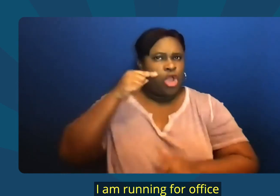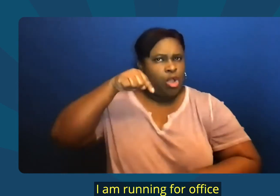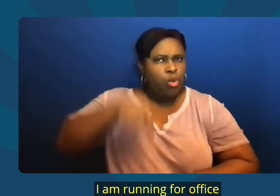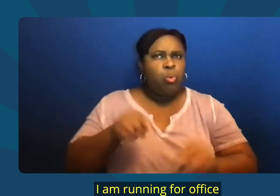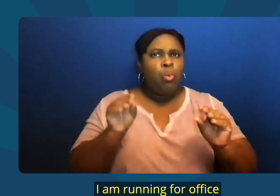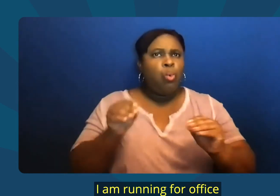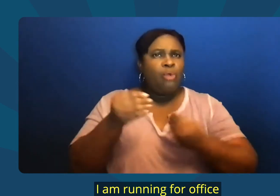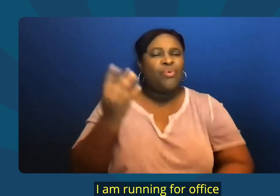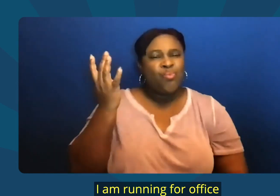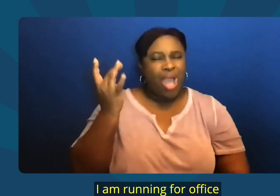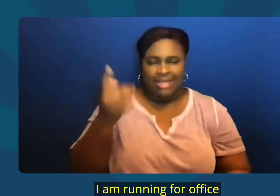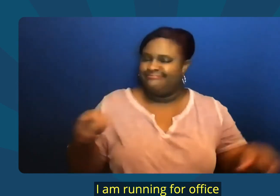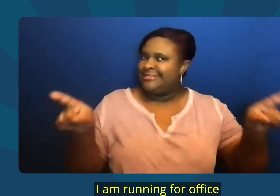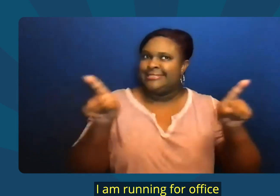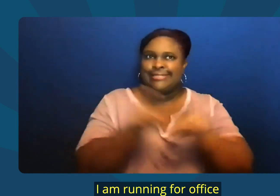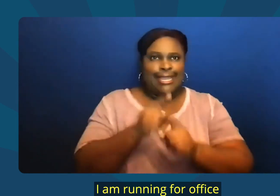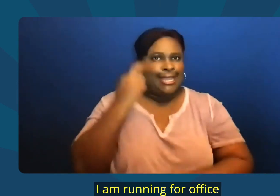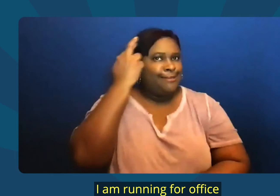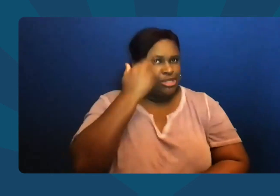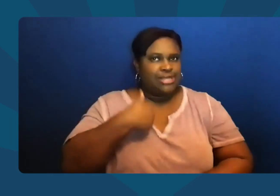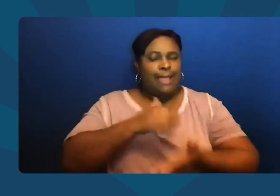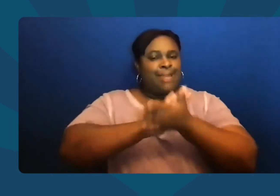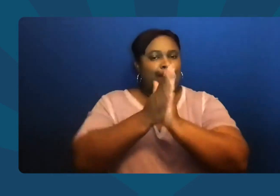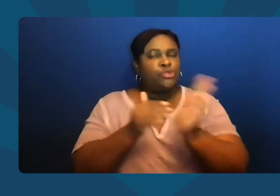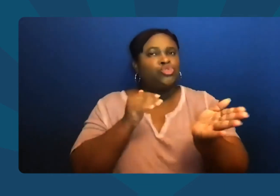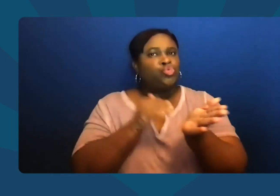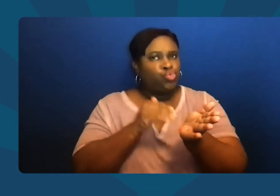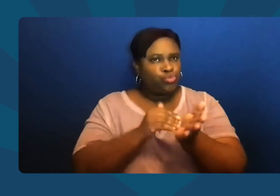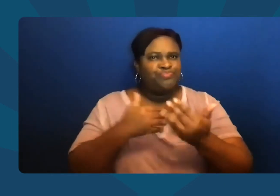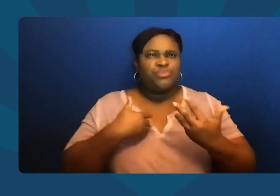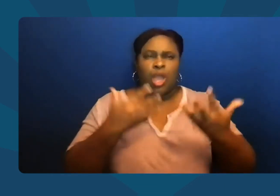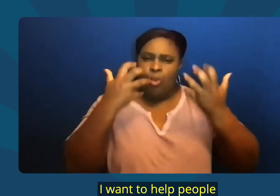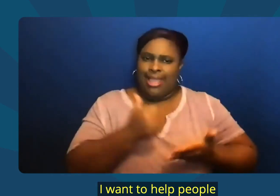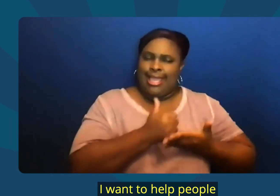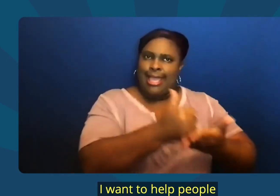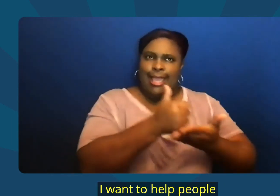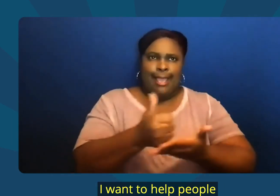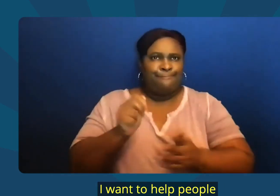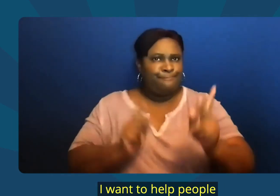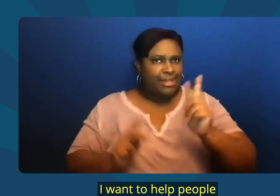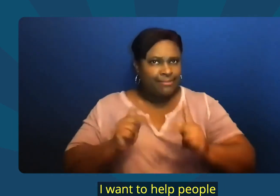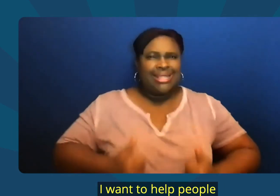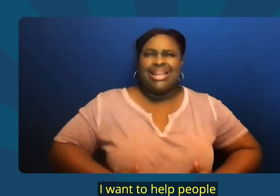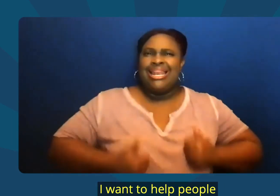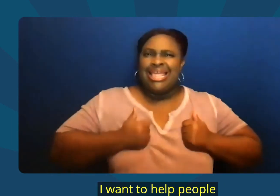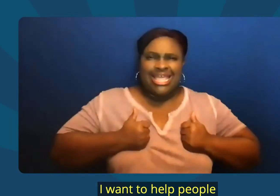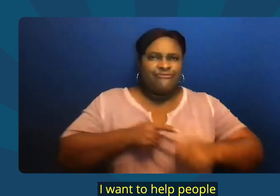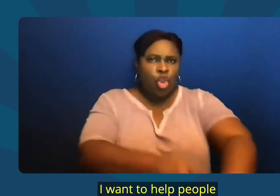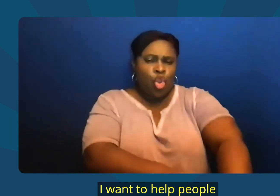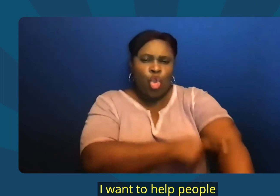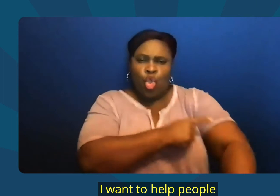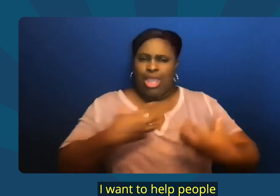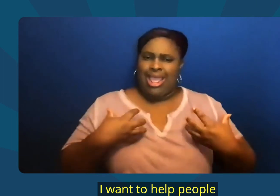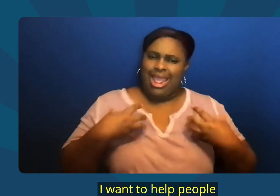I am running for office for the same reason that I became a doctor. I want to help people live long and